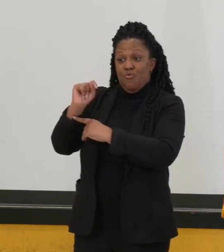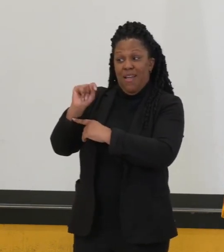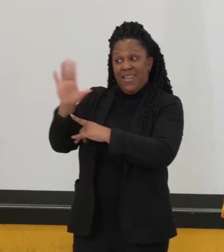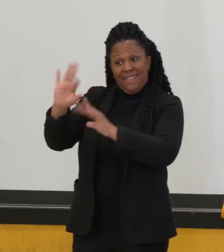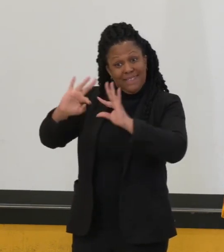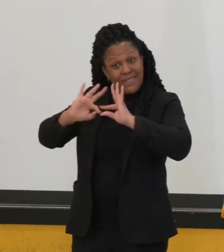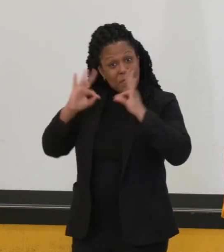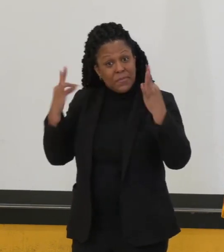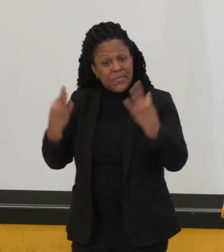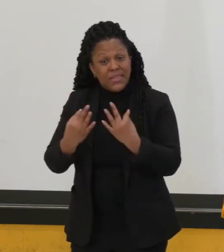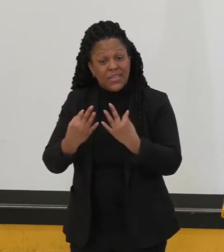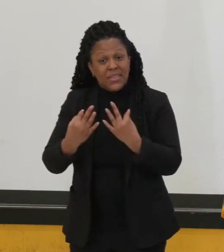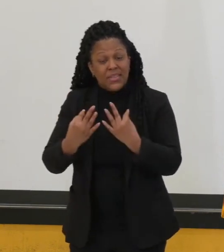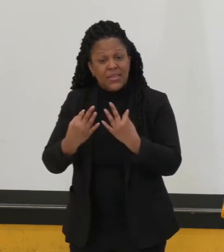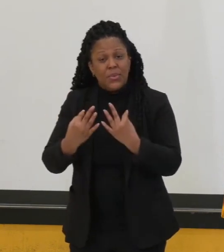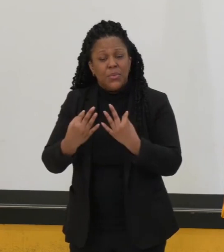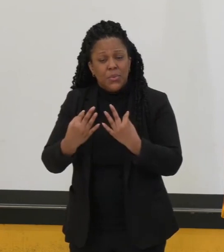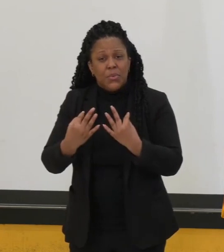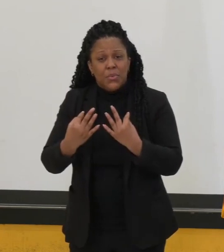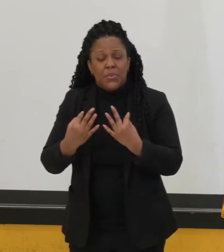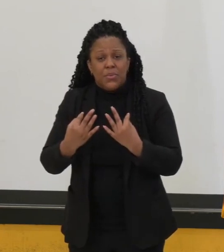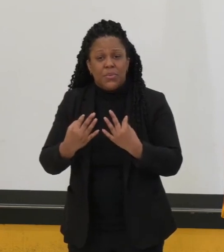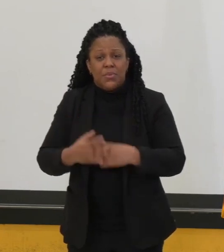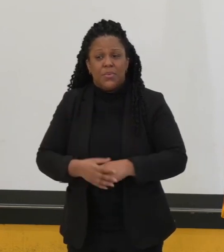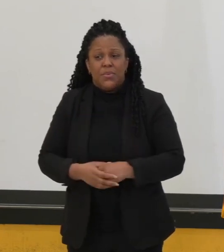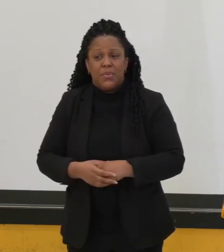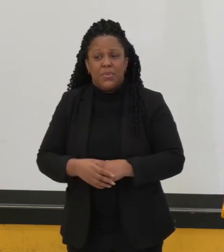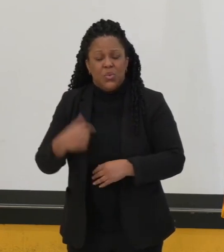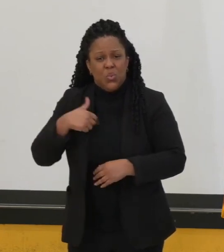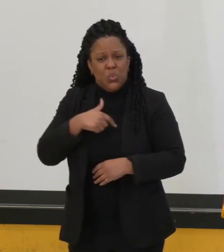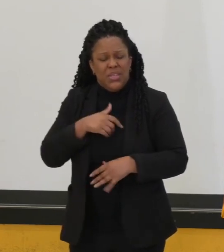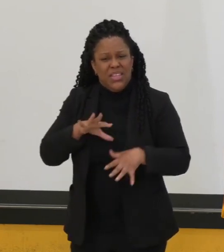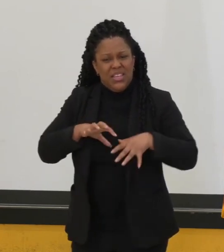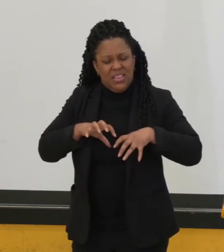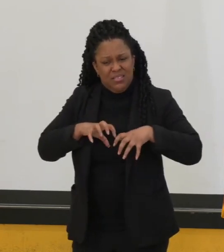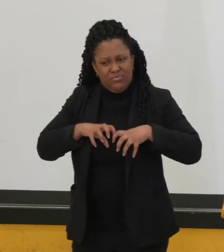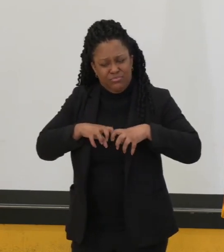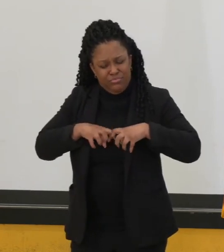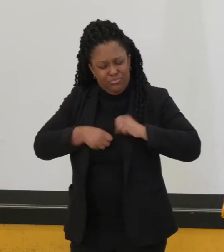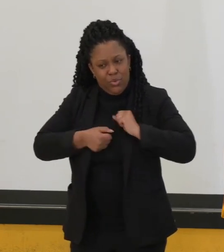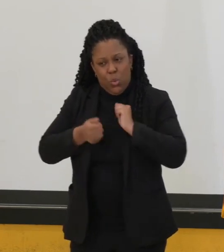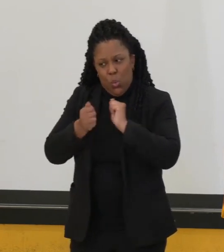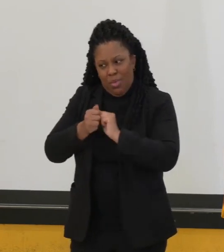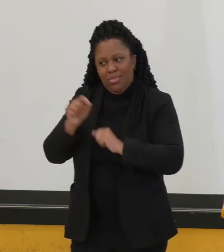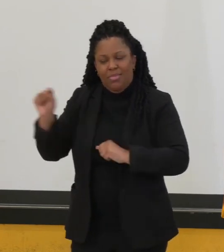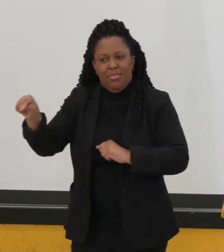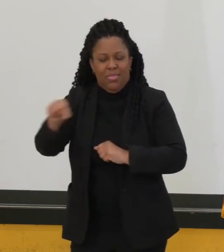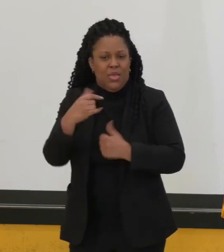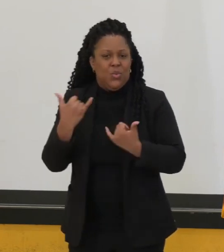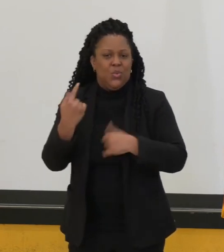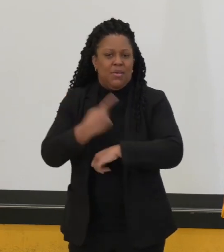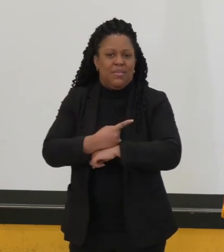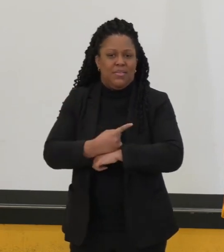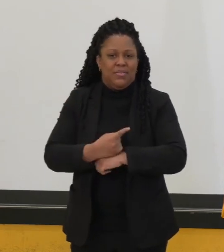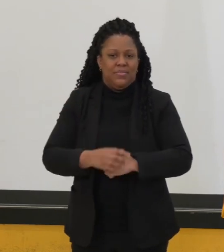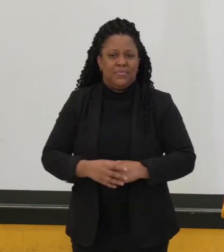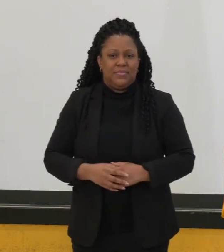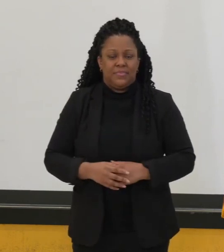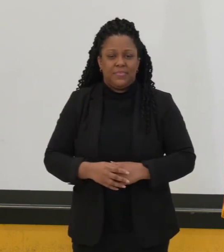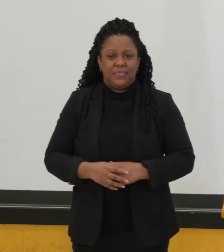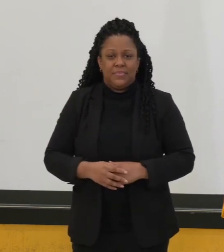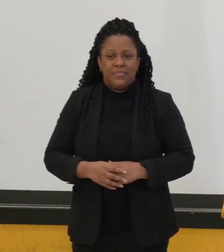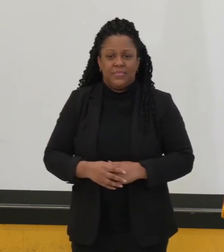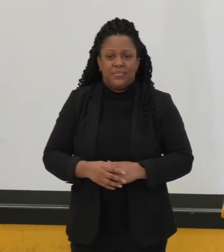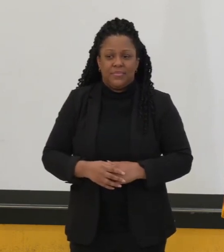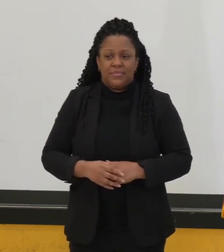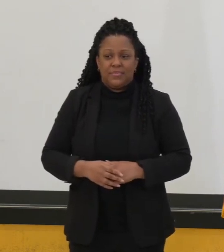who we mourn alongside you today, We lament